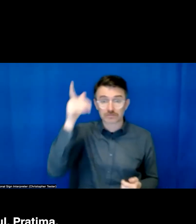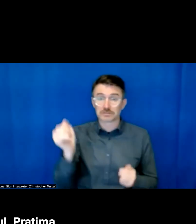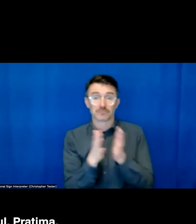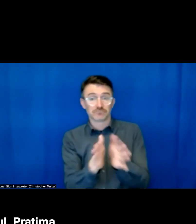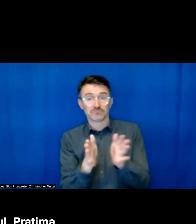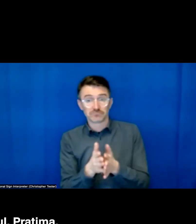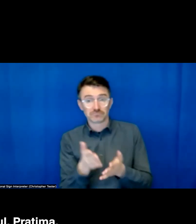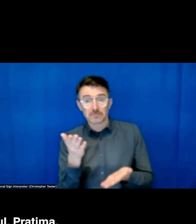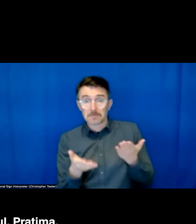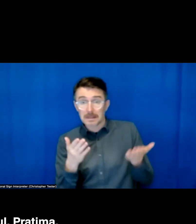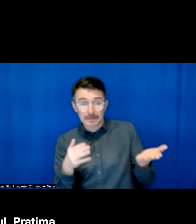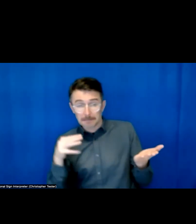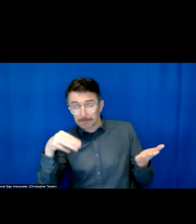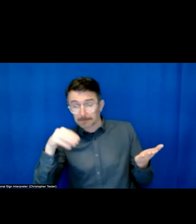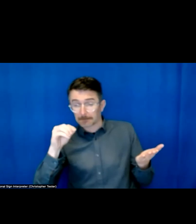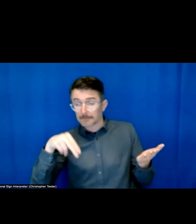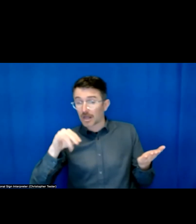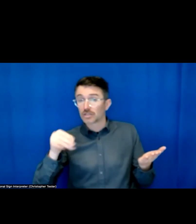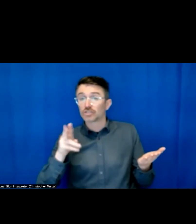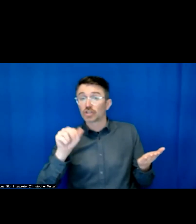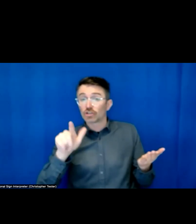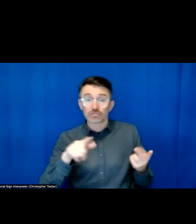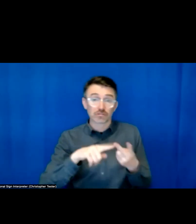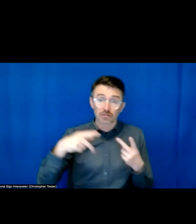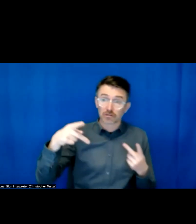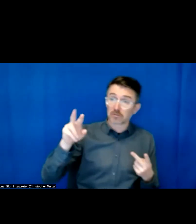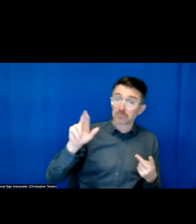Maria, or Jan, or Christine, would you like to answer?